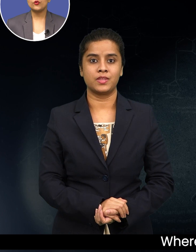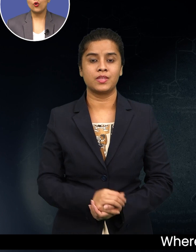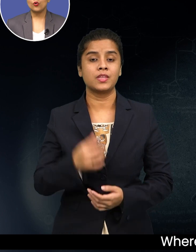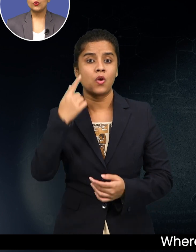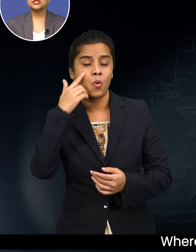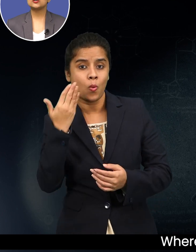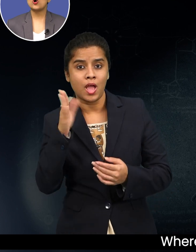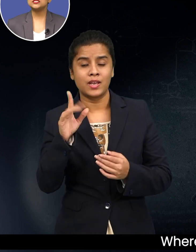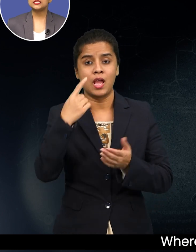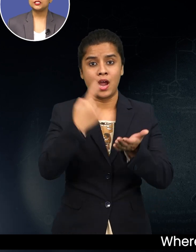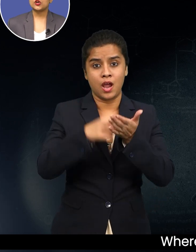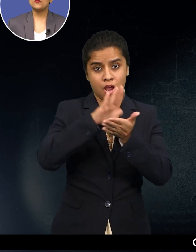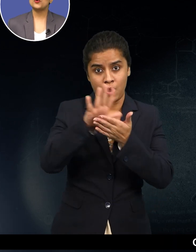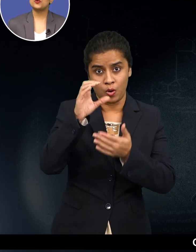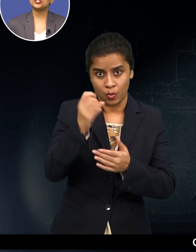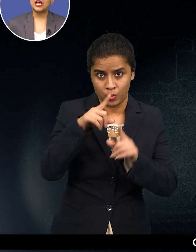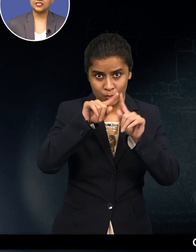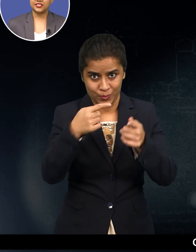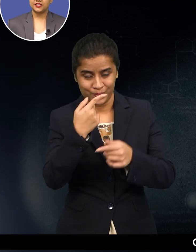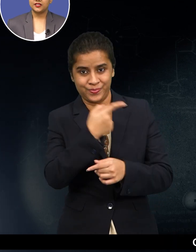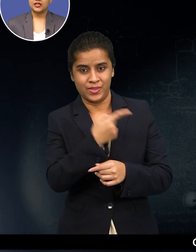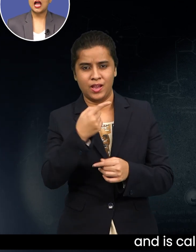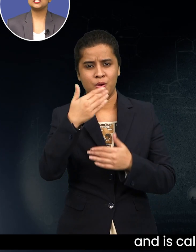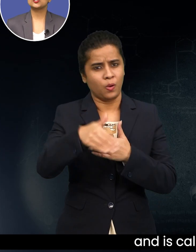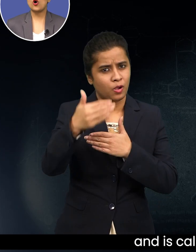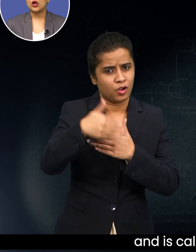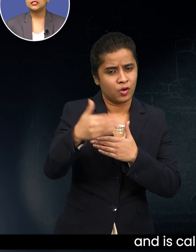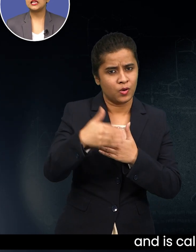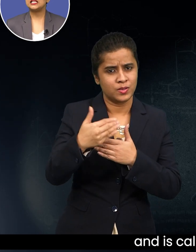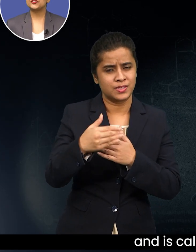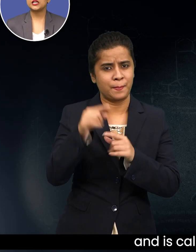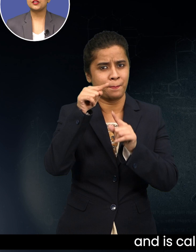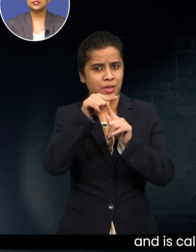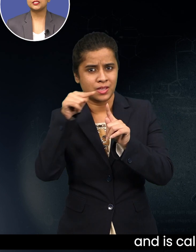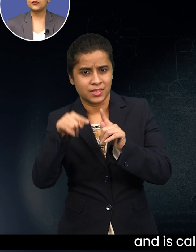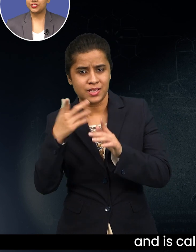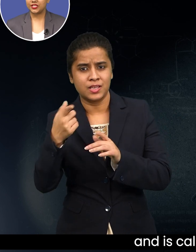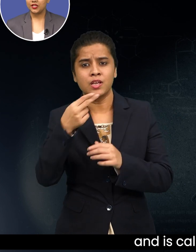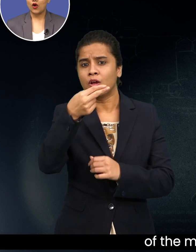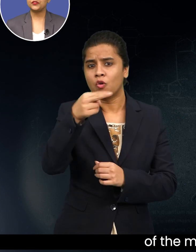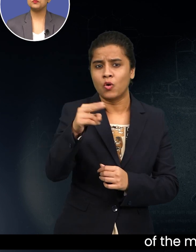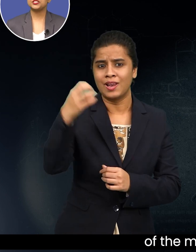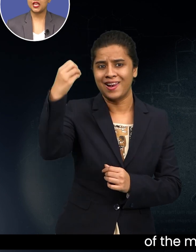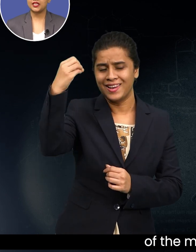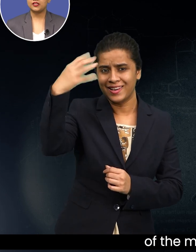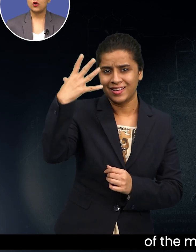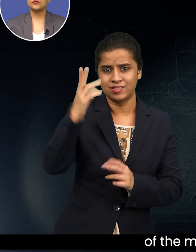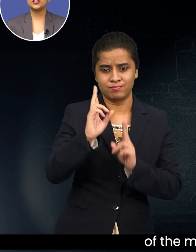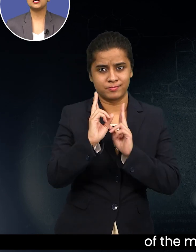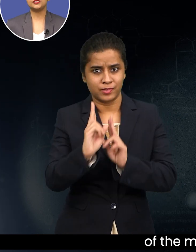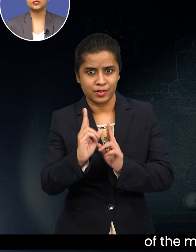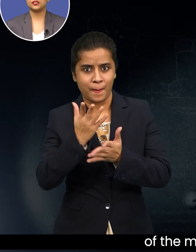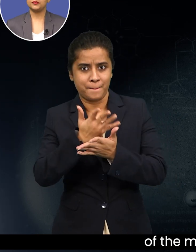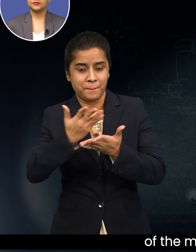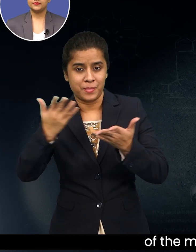where rho is a constant of proportionality and is called the electrical resistivity of the material of